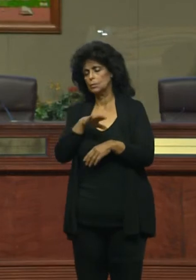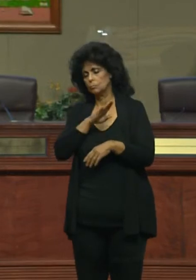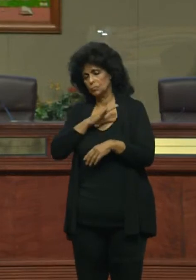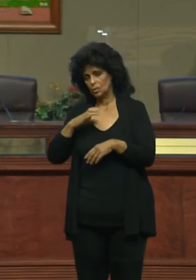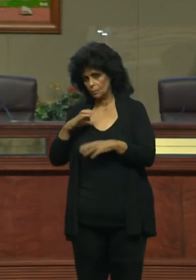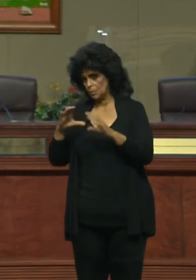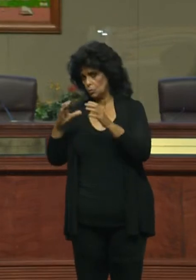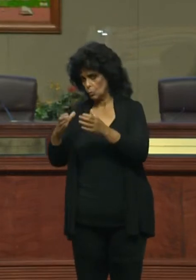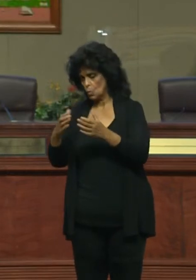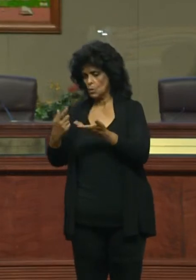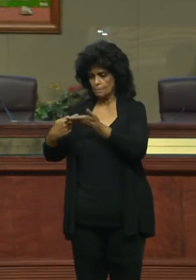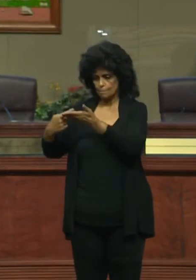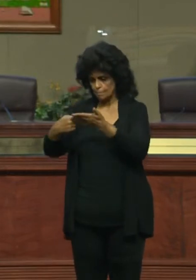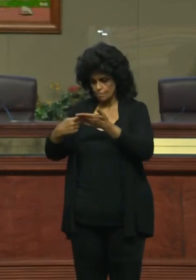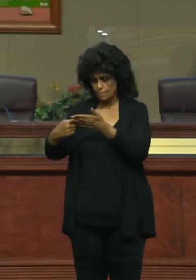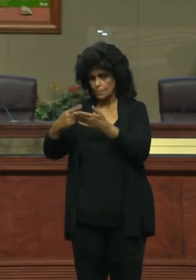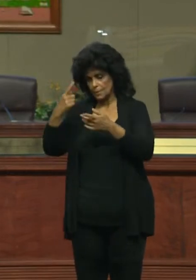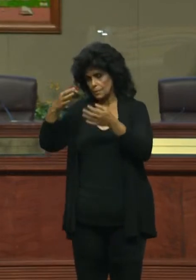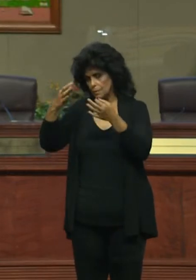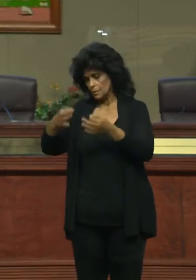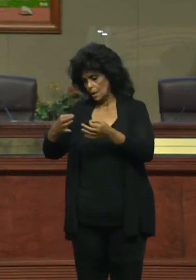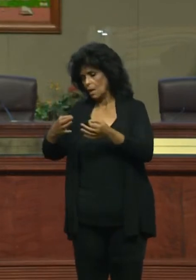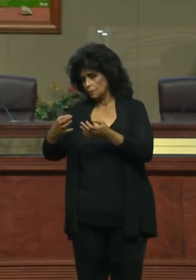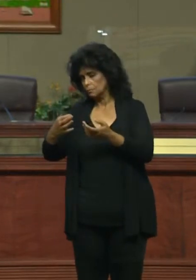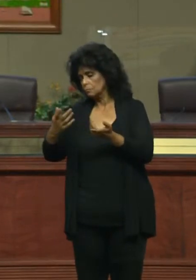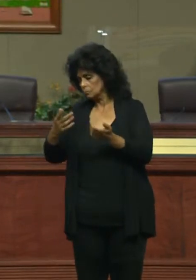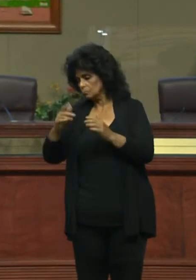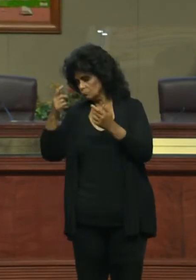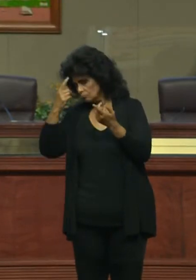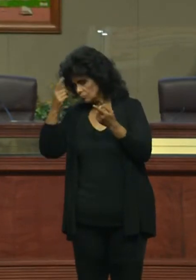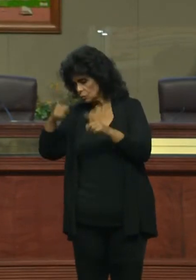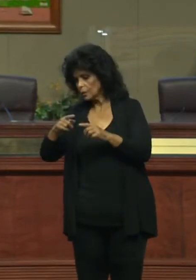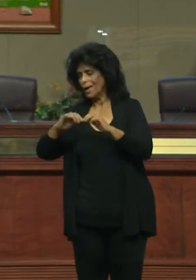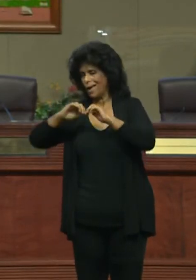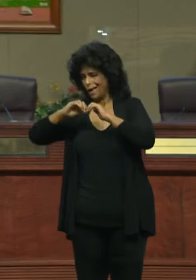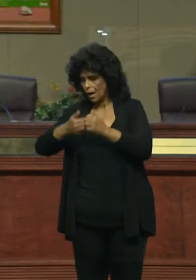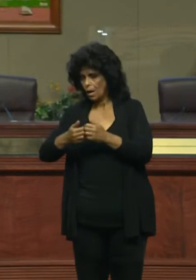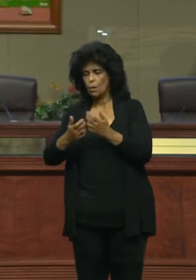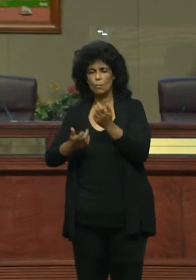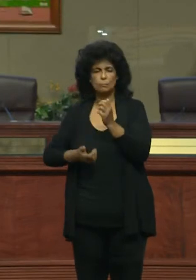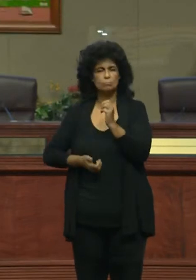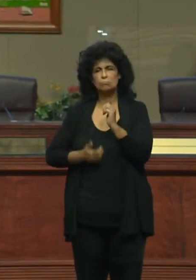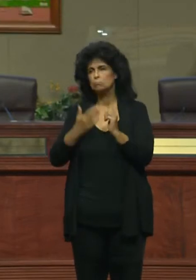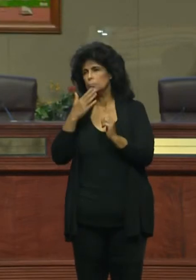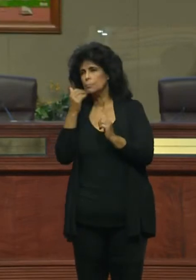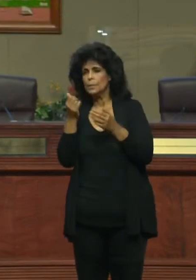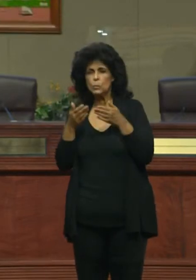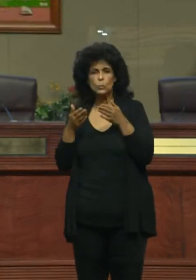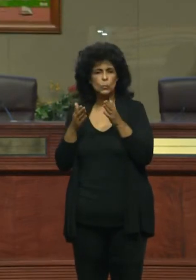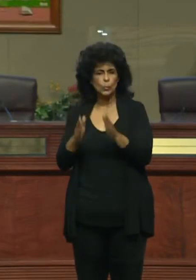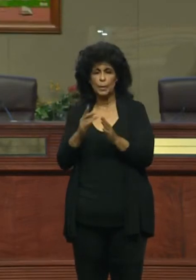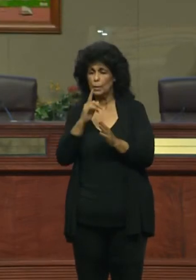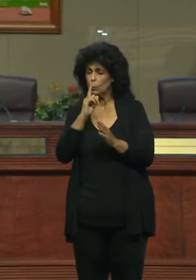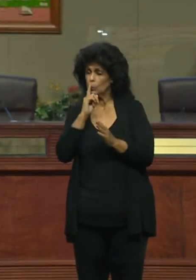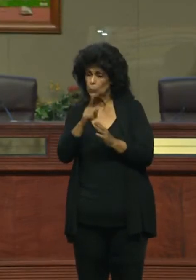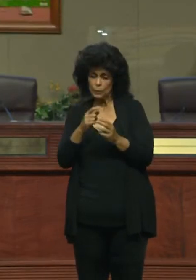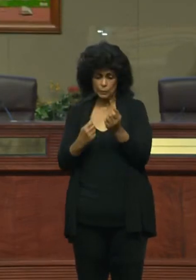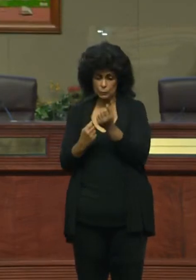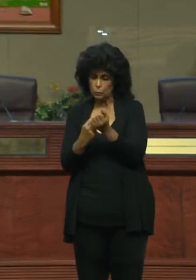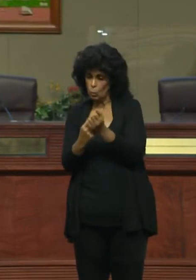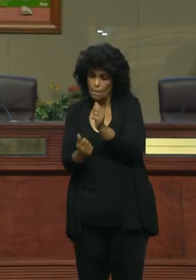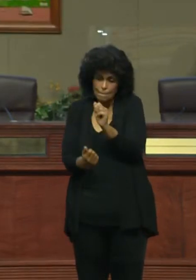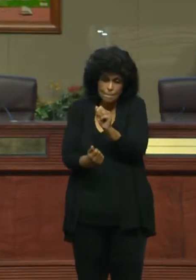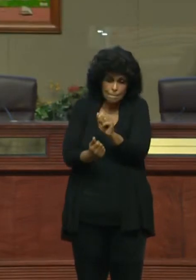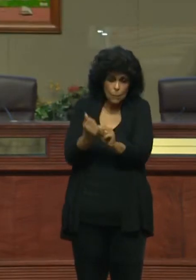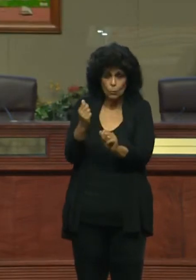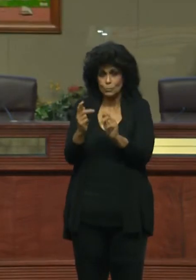of flexibility to reach the greatest number of persons in need in our community. It